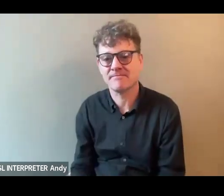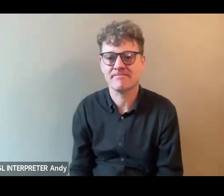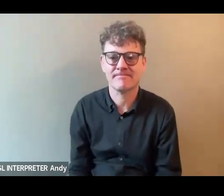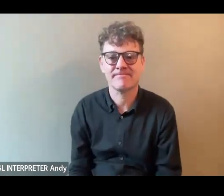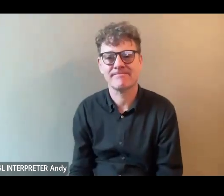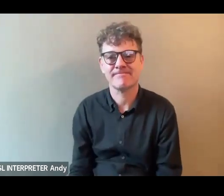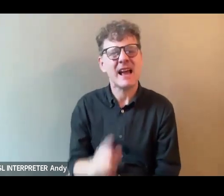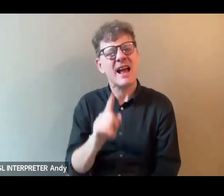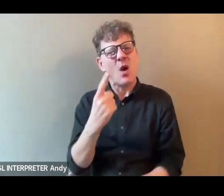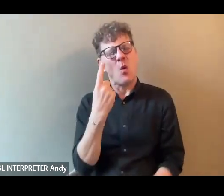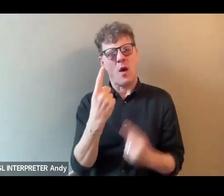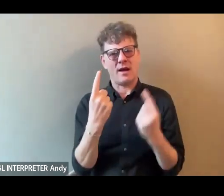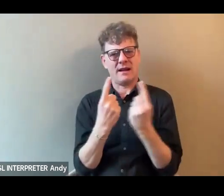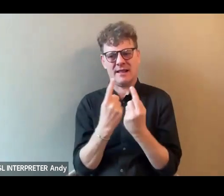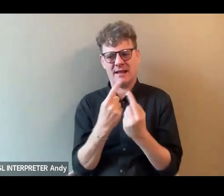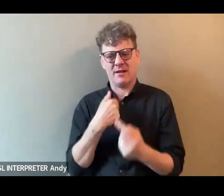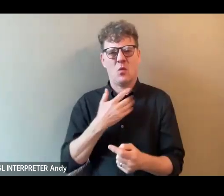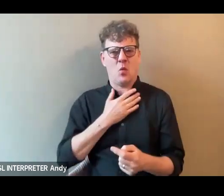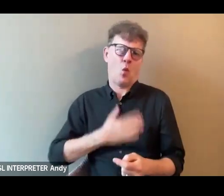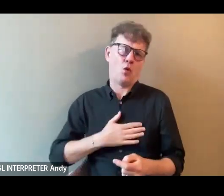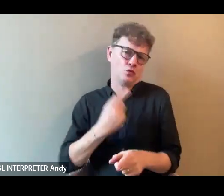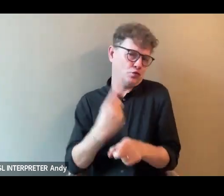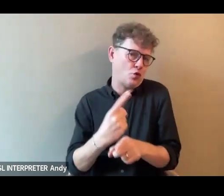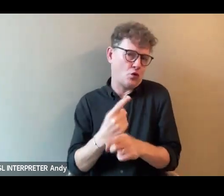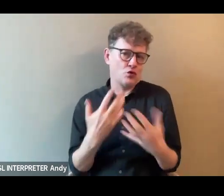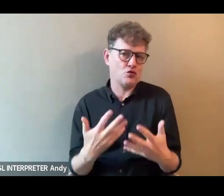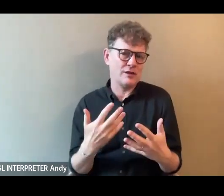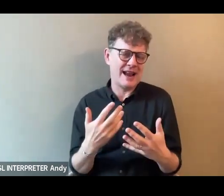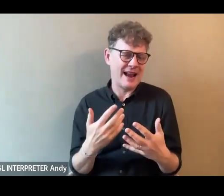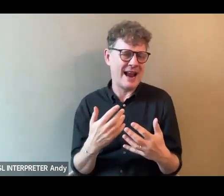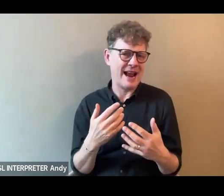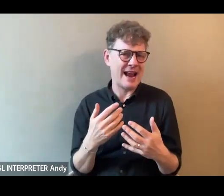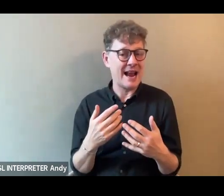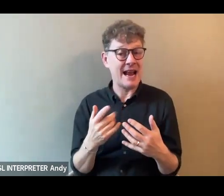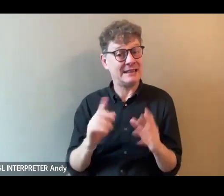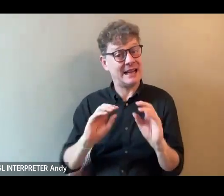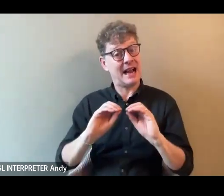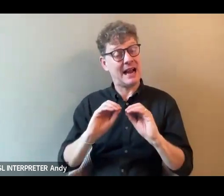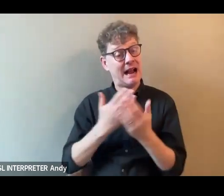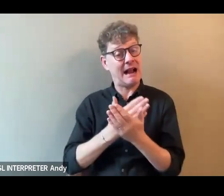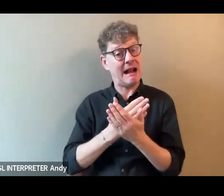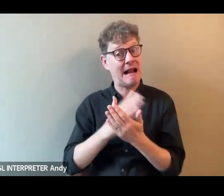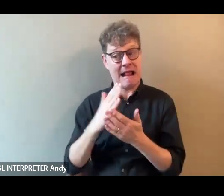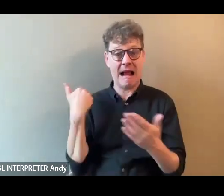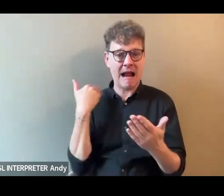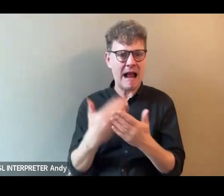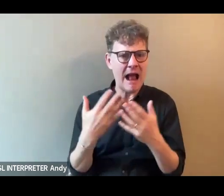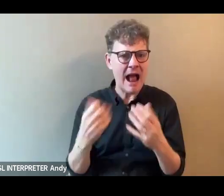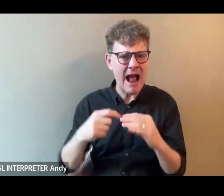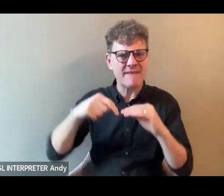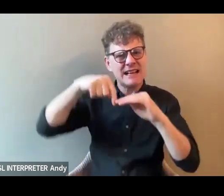And one of the things I want to talk to you about today over the course of the day is it's become very clear to us that there are some very deeply